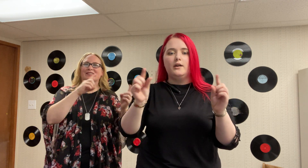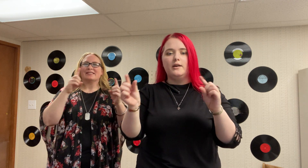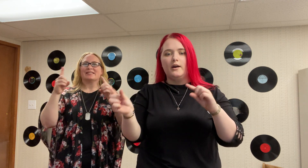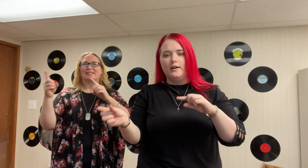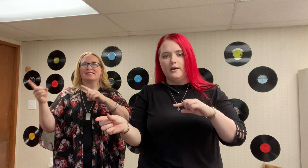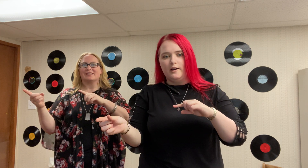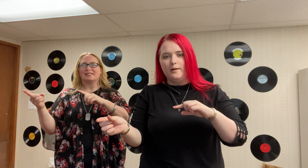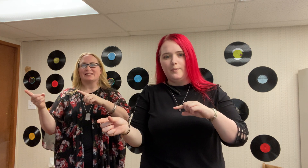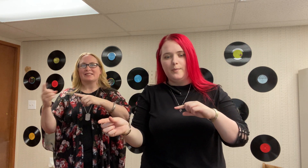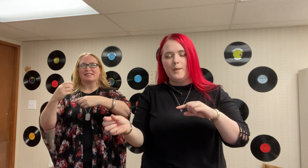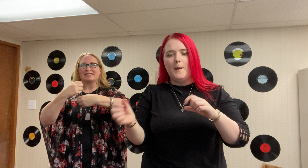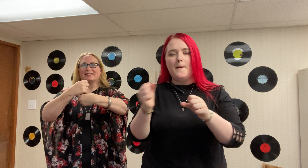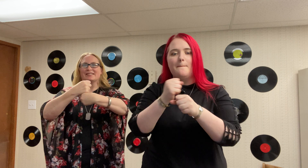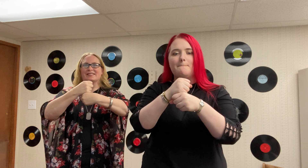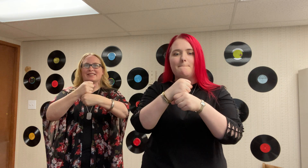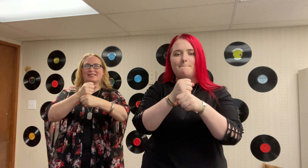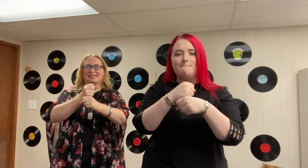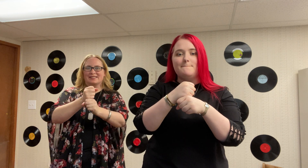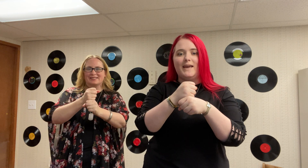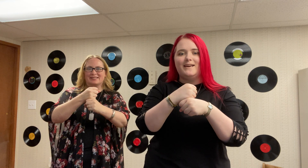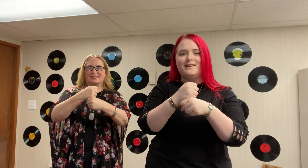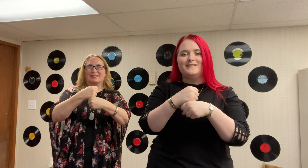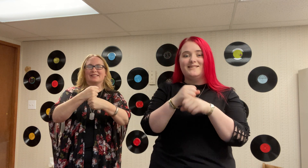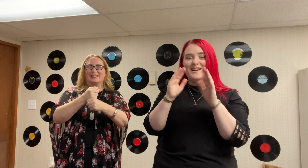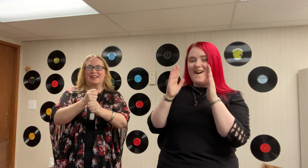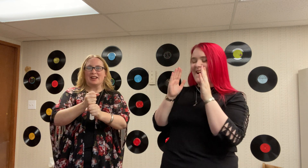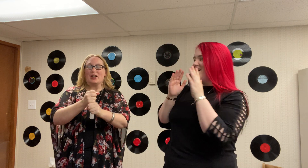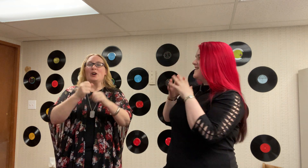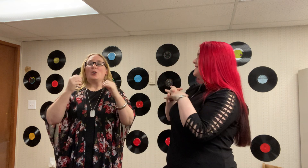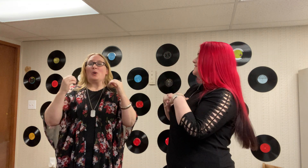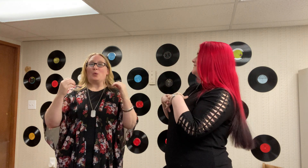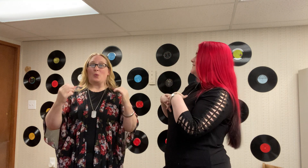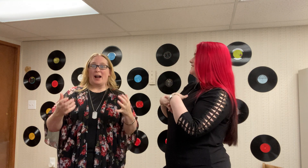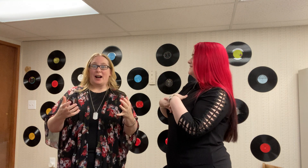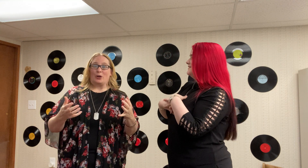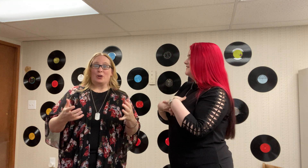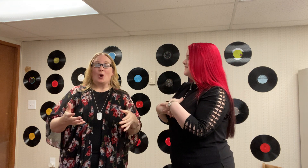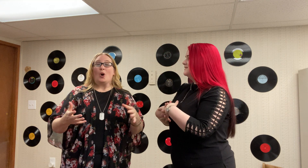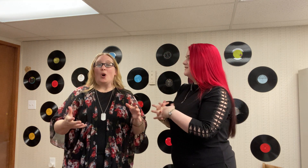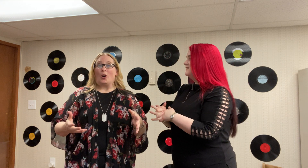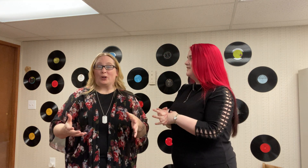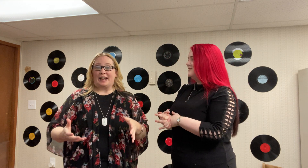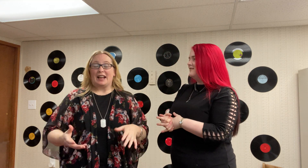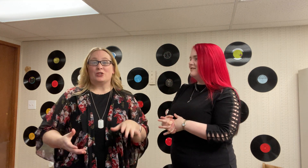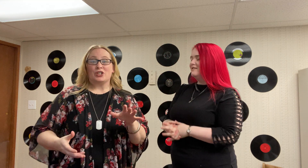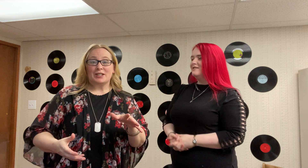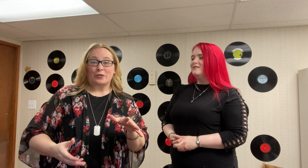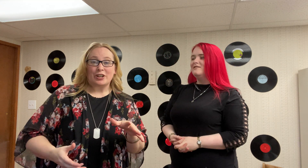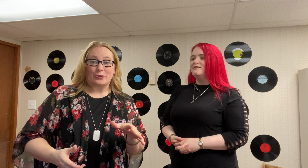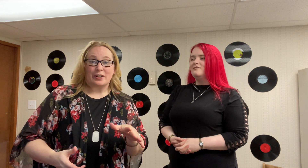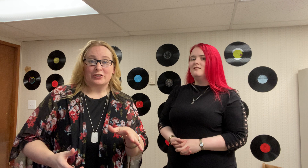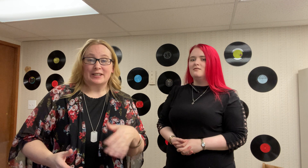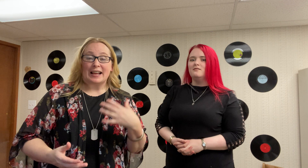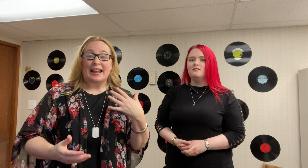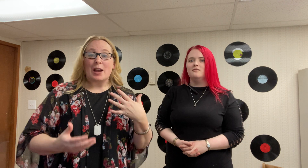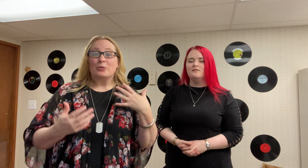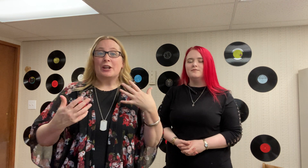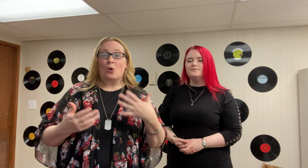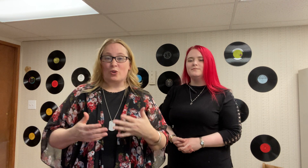gonna make. Wow. Okay, now just for your reference, I am recording